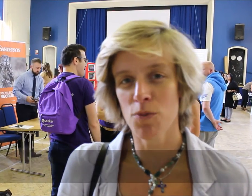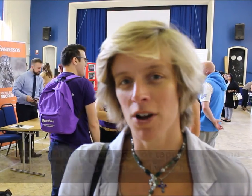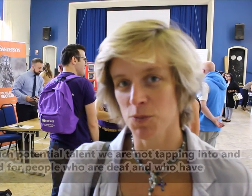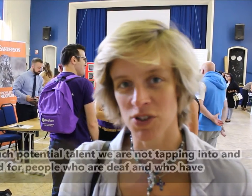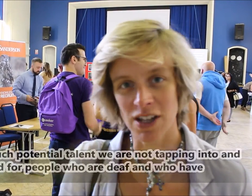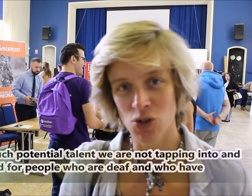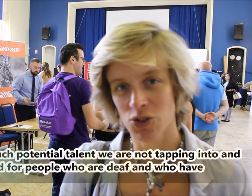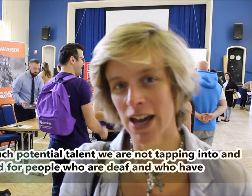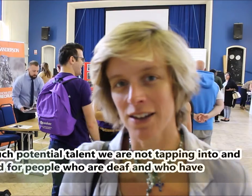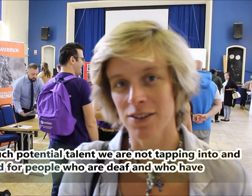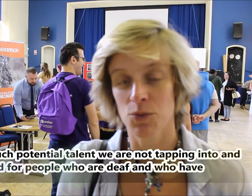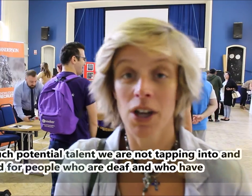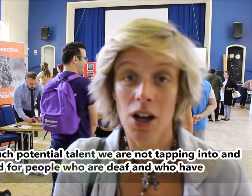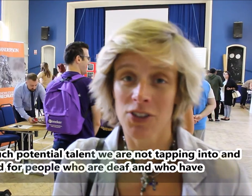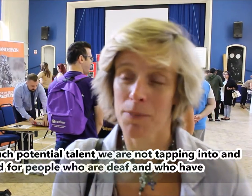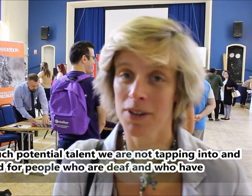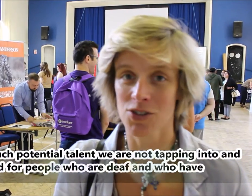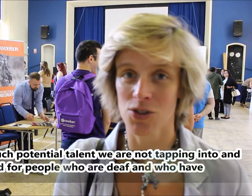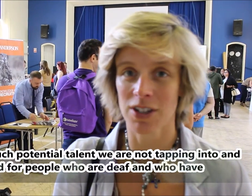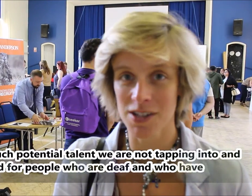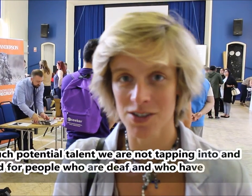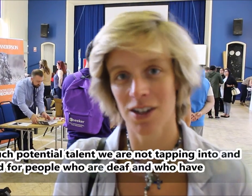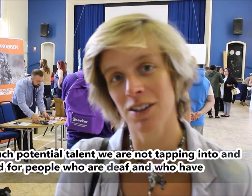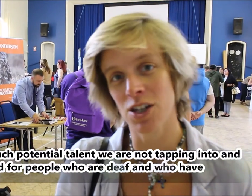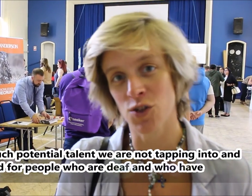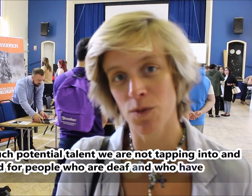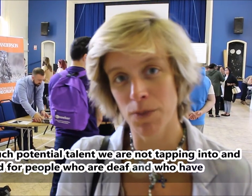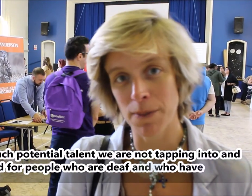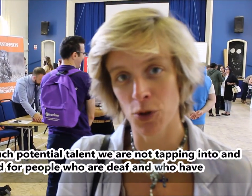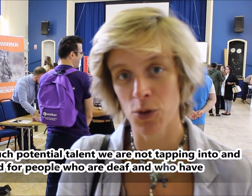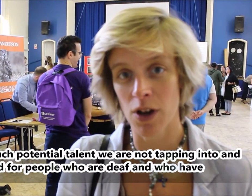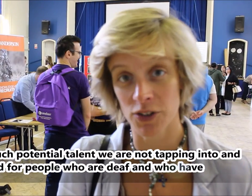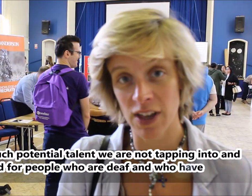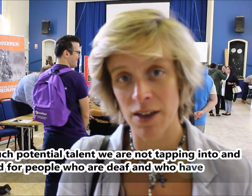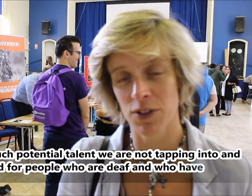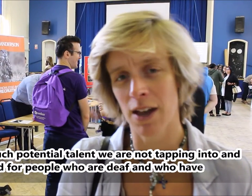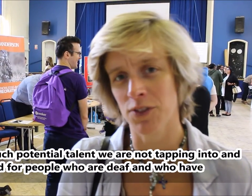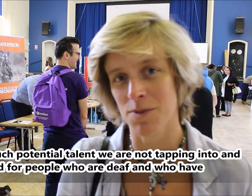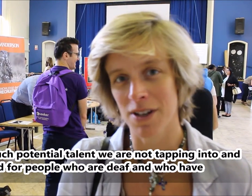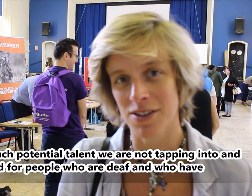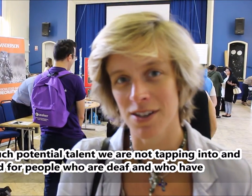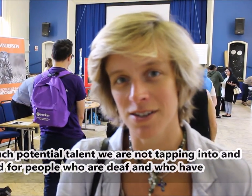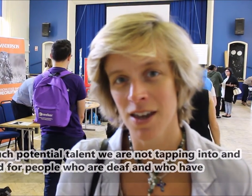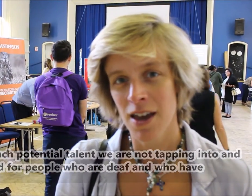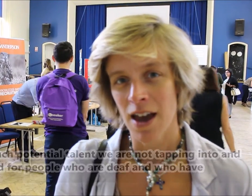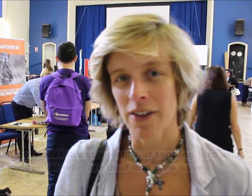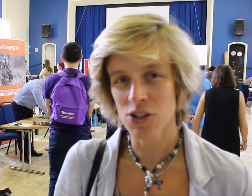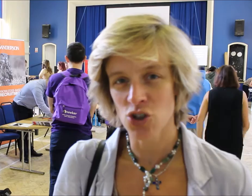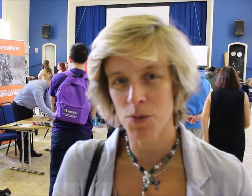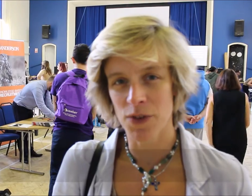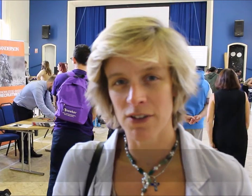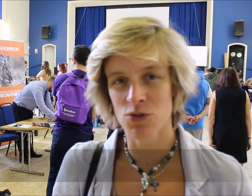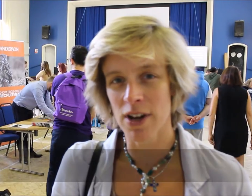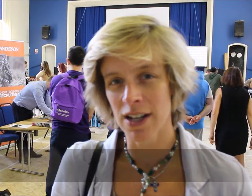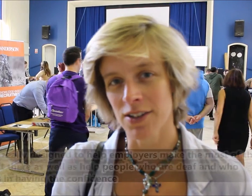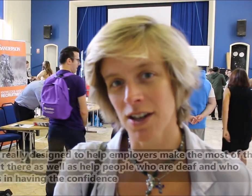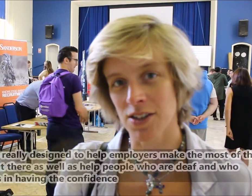much potential talent that we aren't tapping into that isn't unleashed for people who are deaf and have disabilities. And this Jobs Fair is really designed to